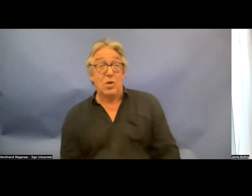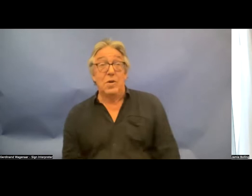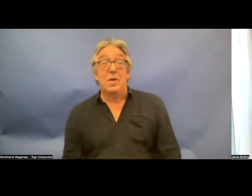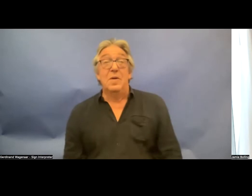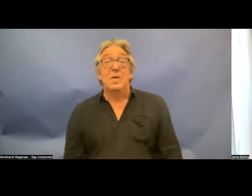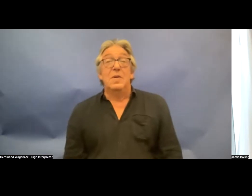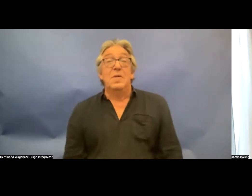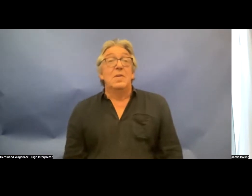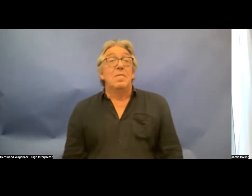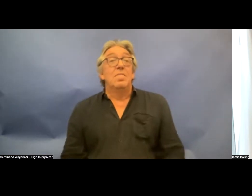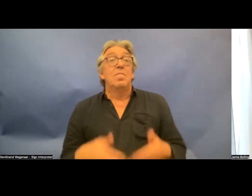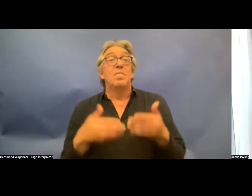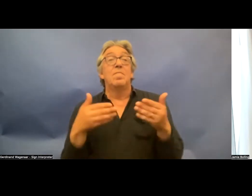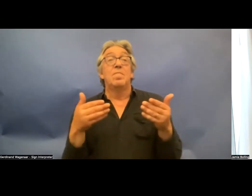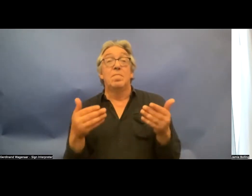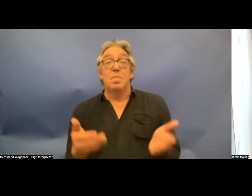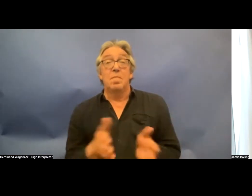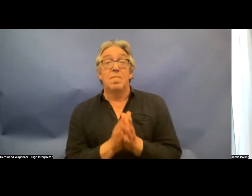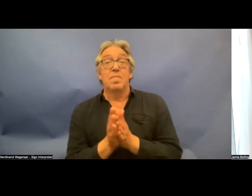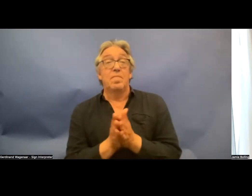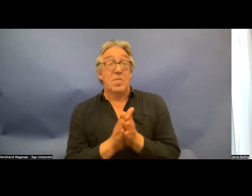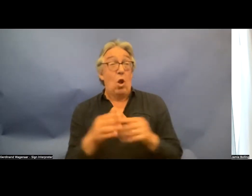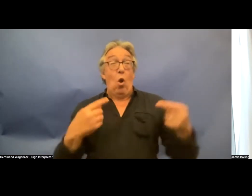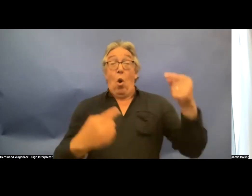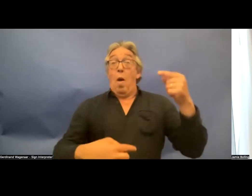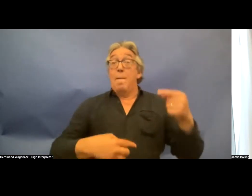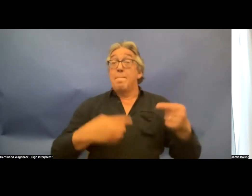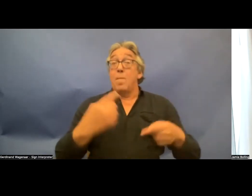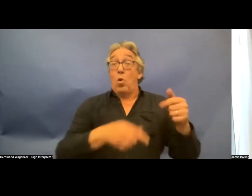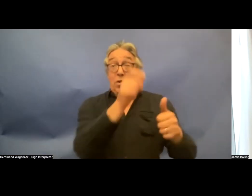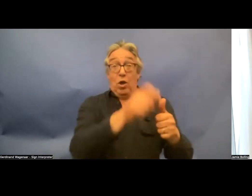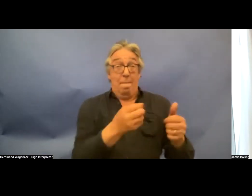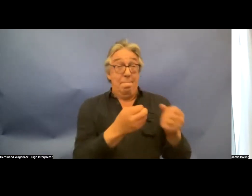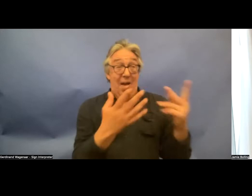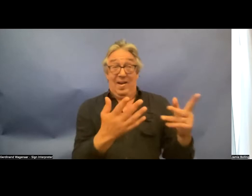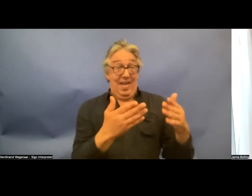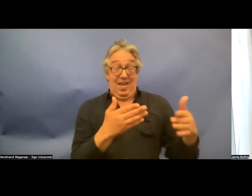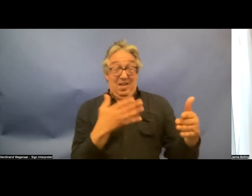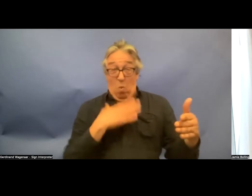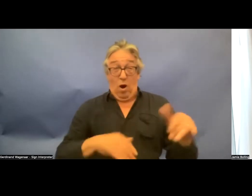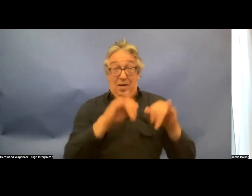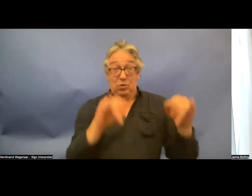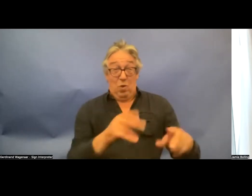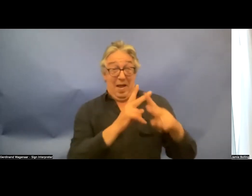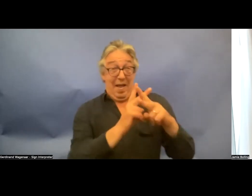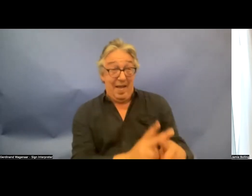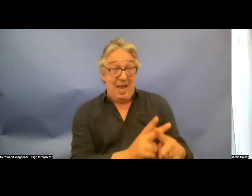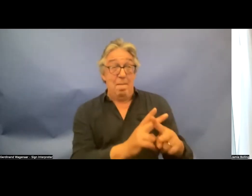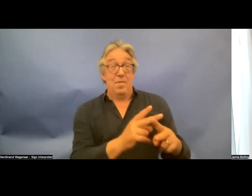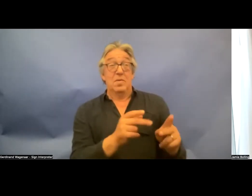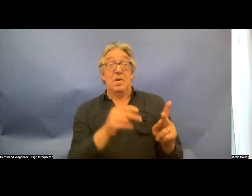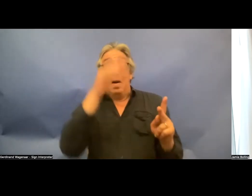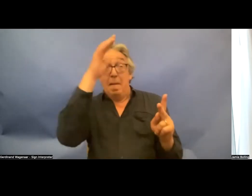institutions at this time, back in the 80s, 90s, they decided to close these larger institutions. And afterwards, most people